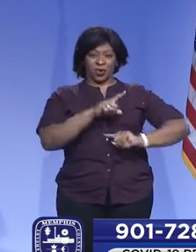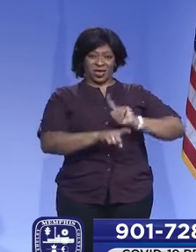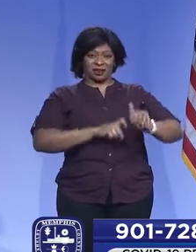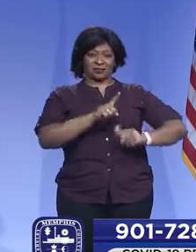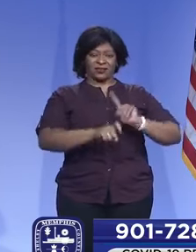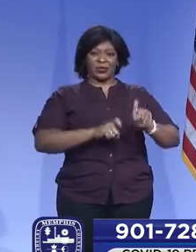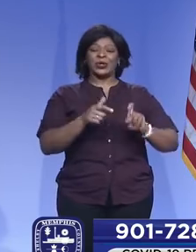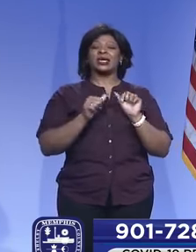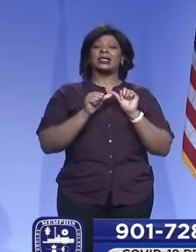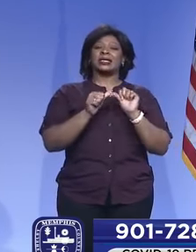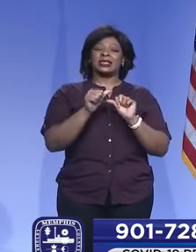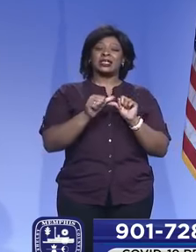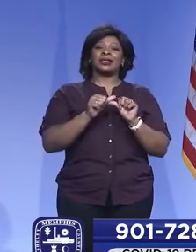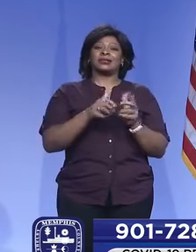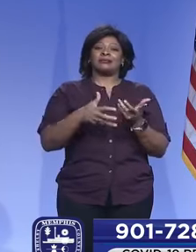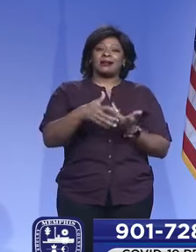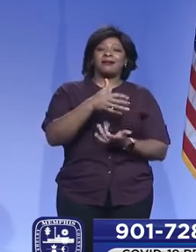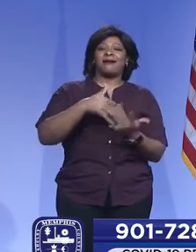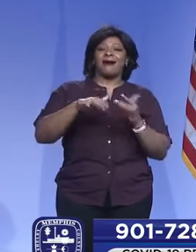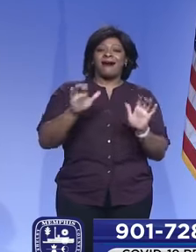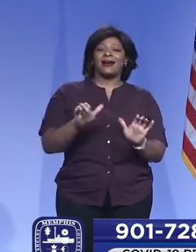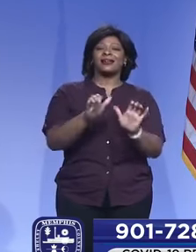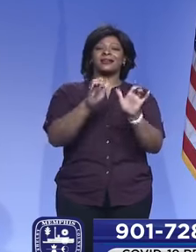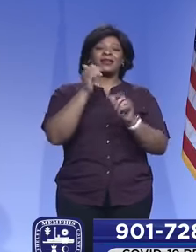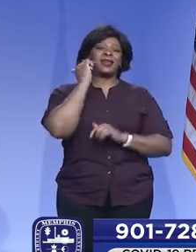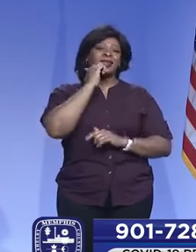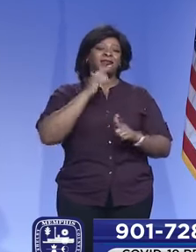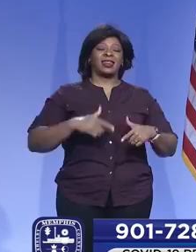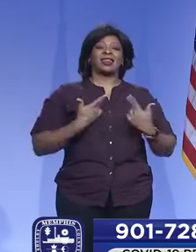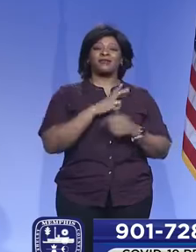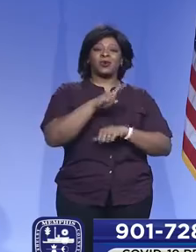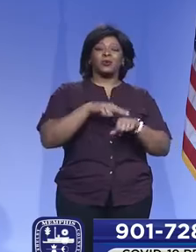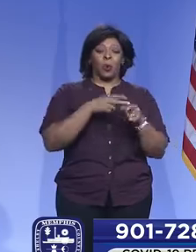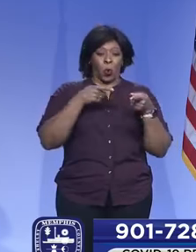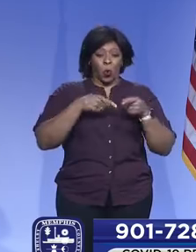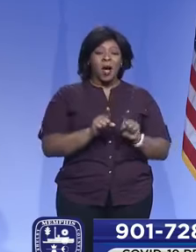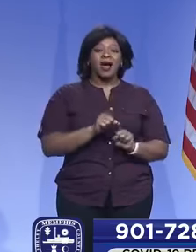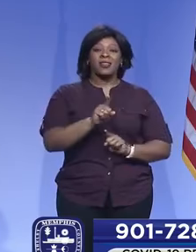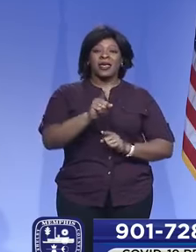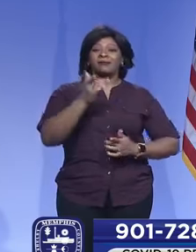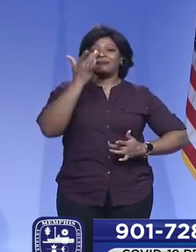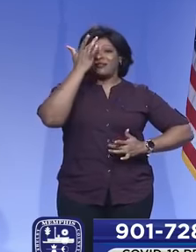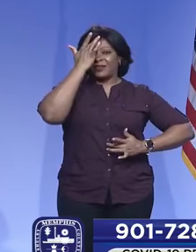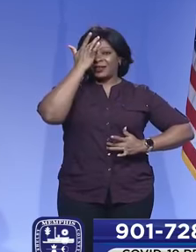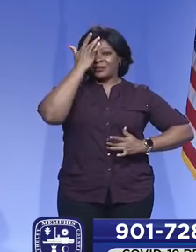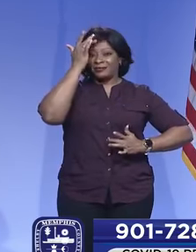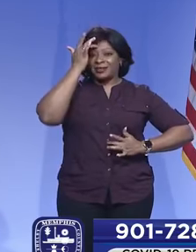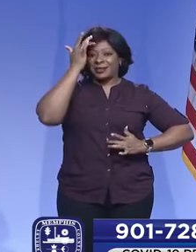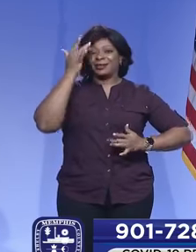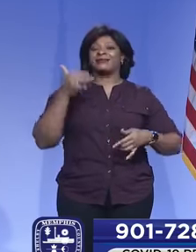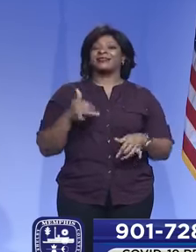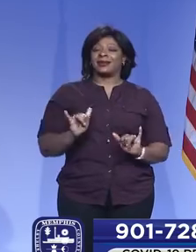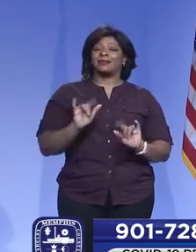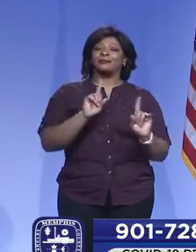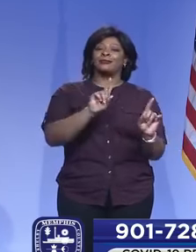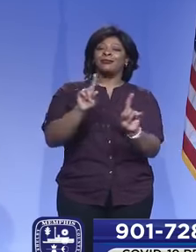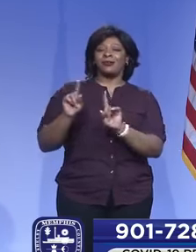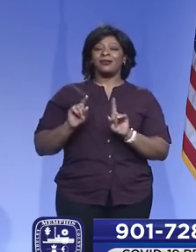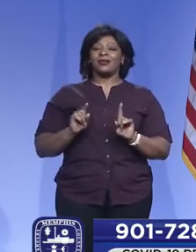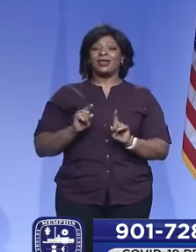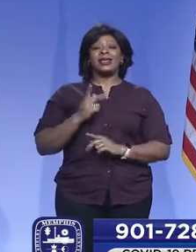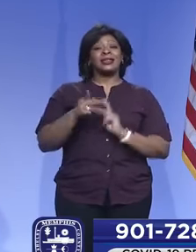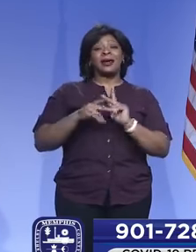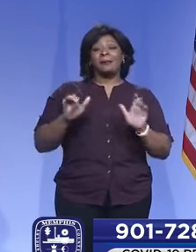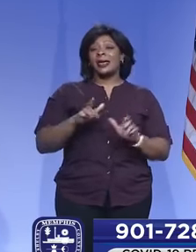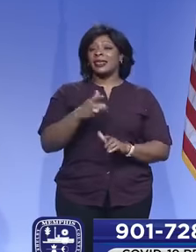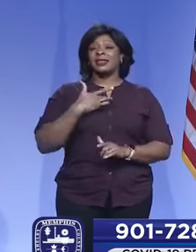individuals continued to engage in activities of daily living while they were infectious. And the types of activities